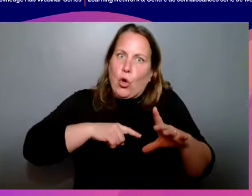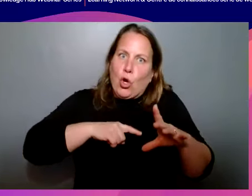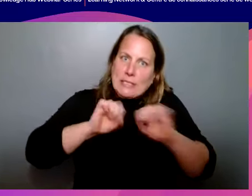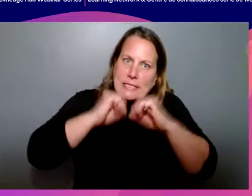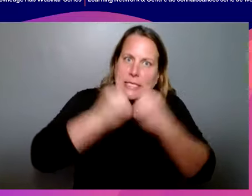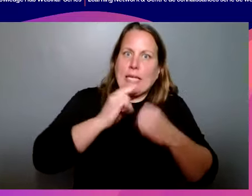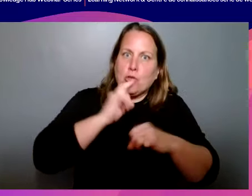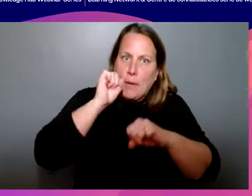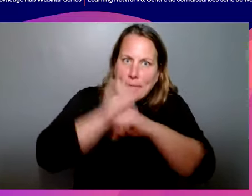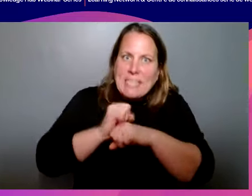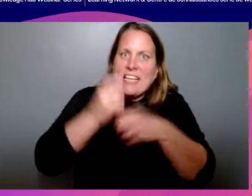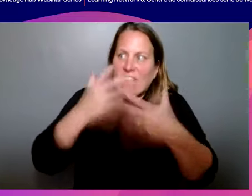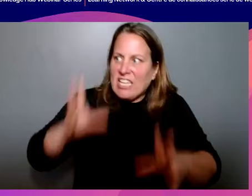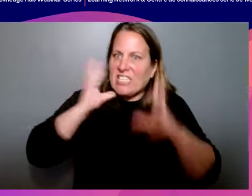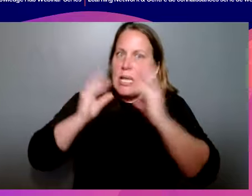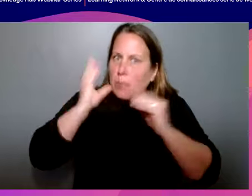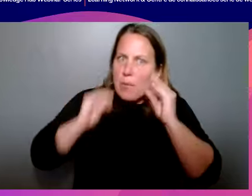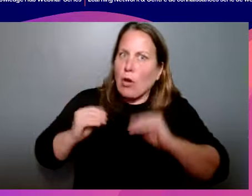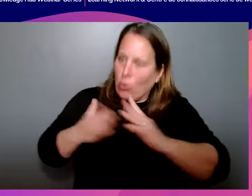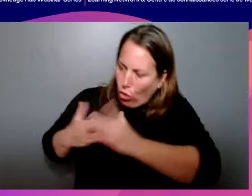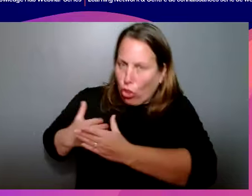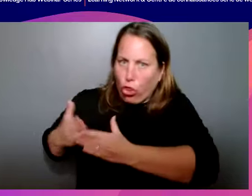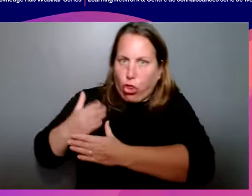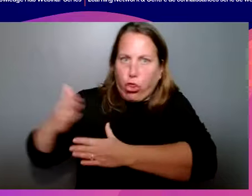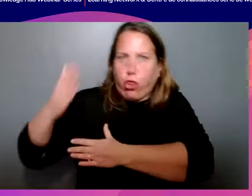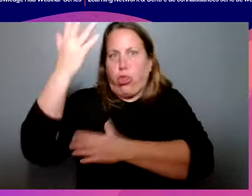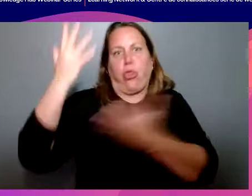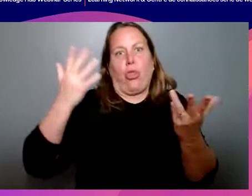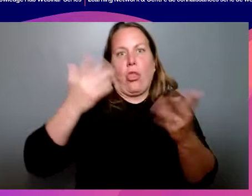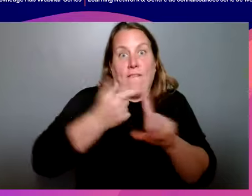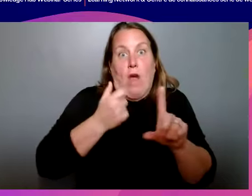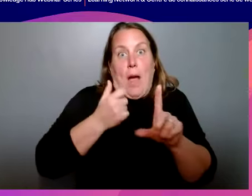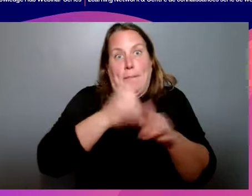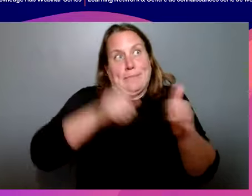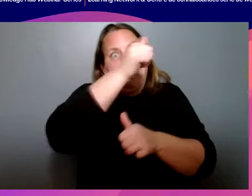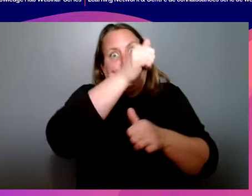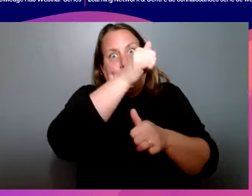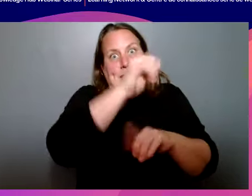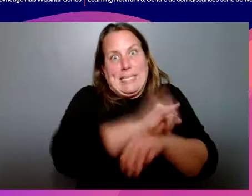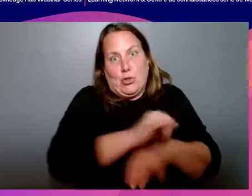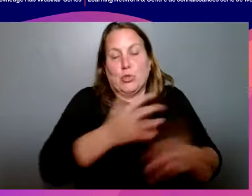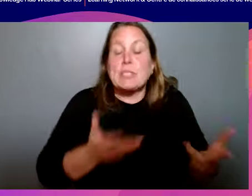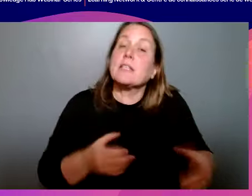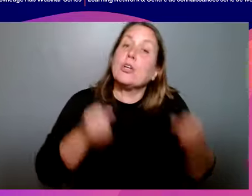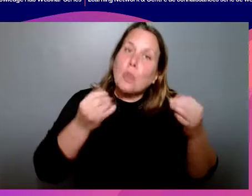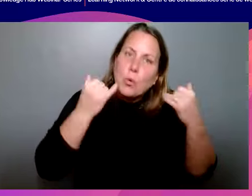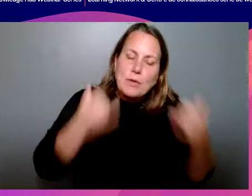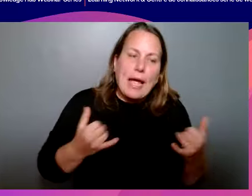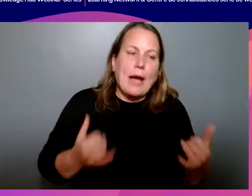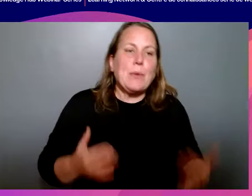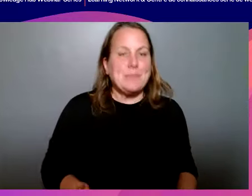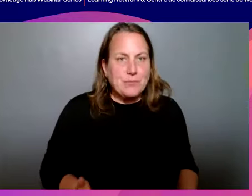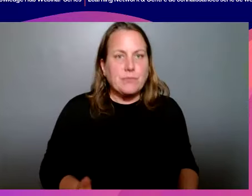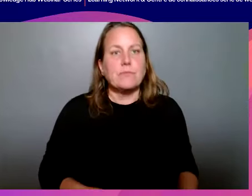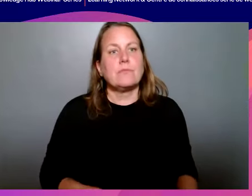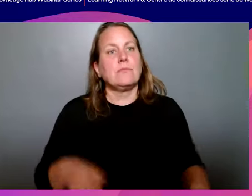ways continue to experience from our major institutions. And so we also want to